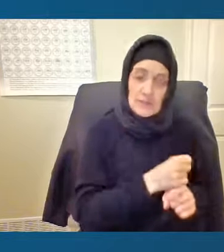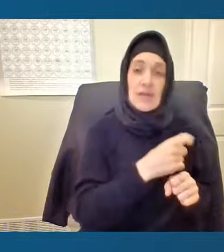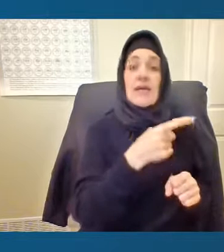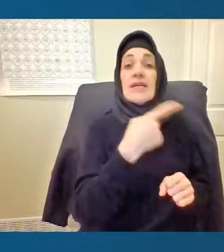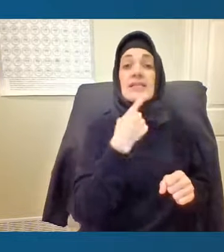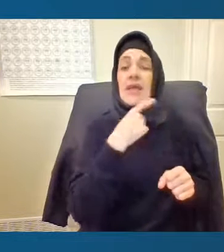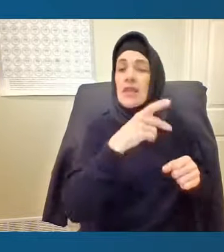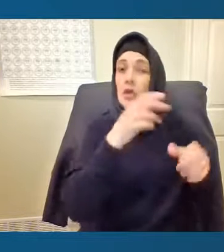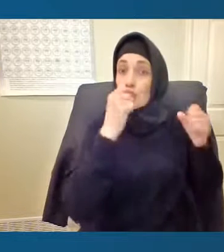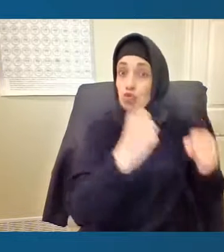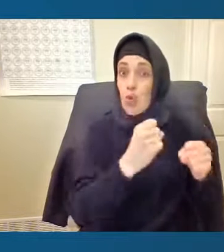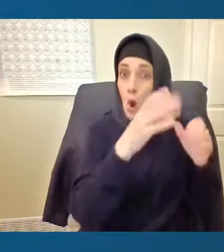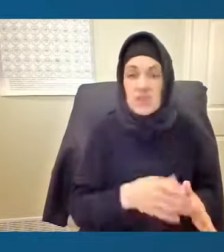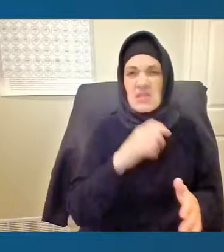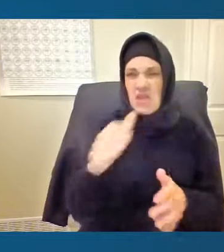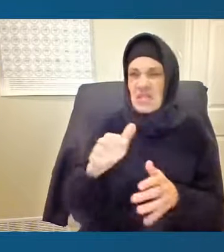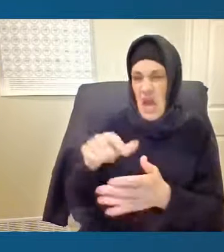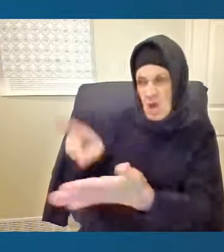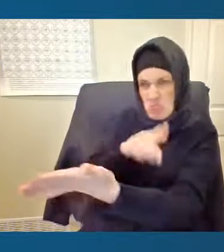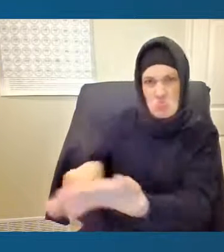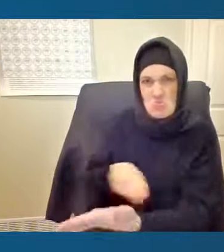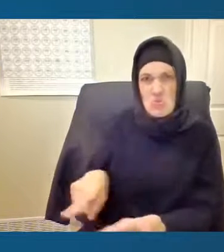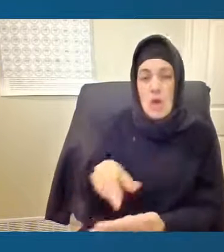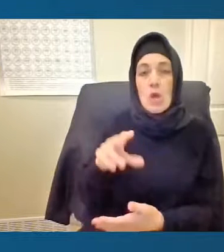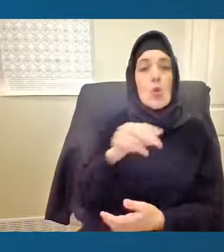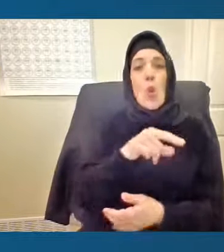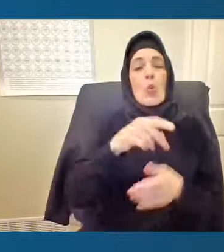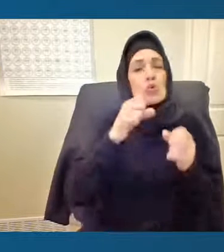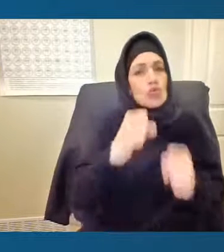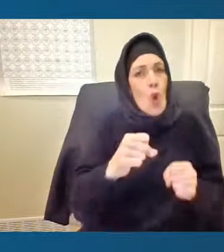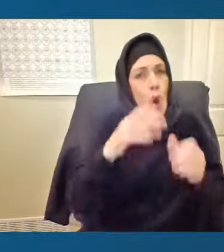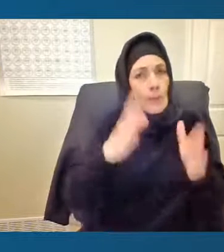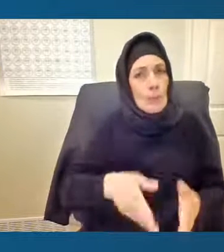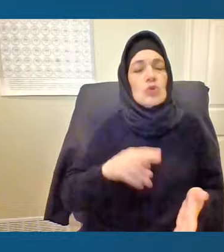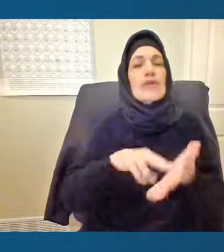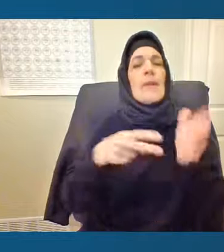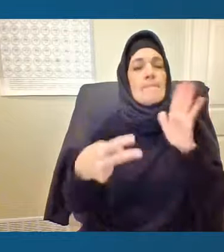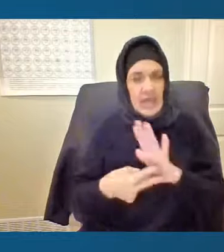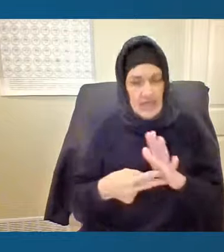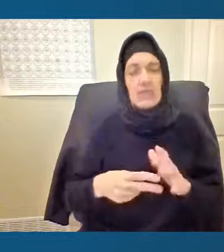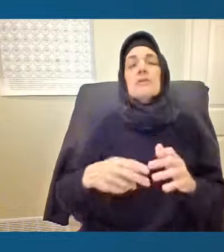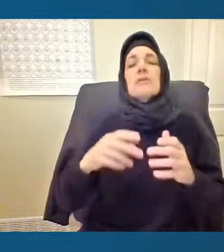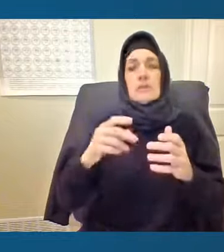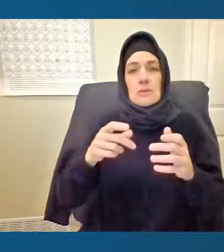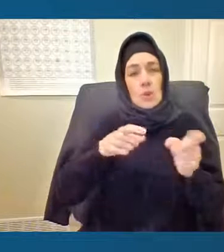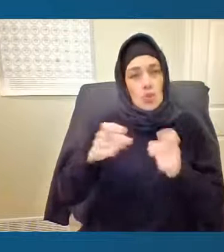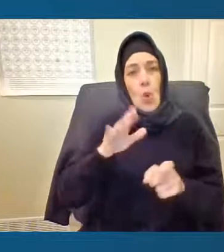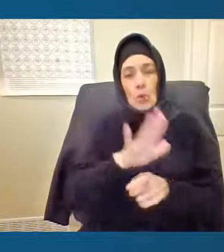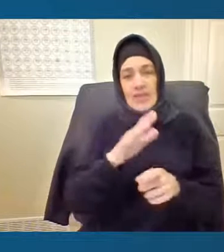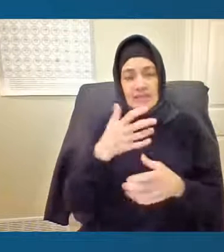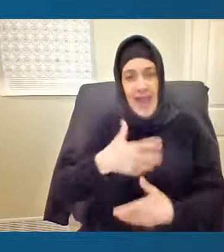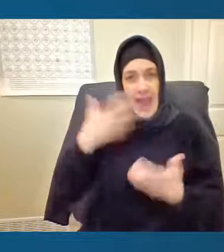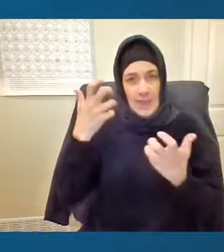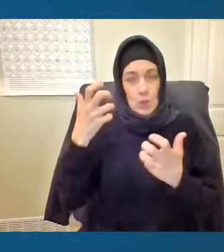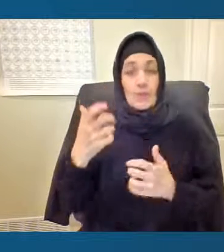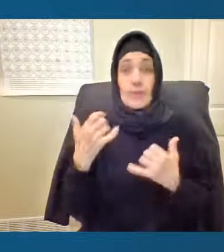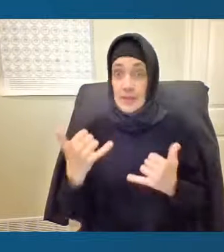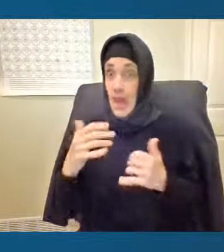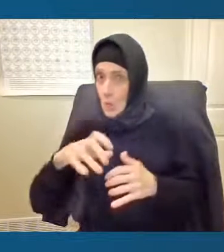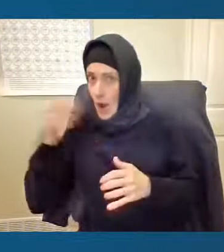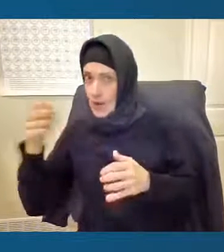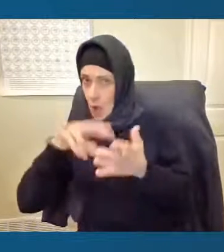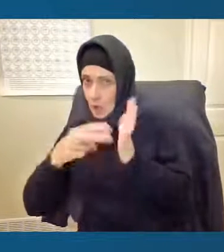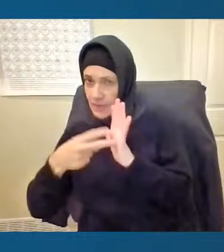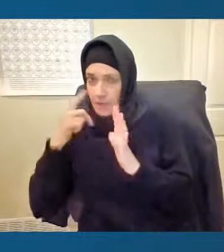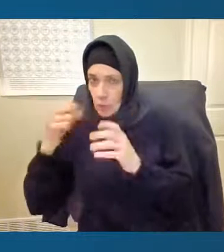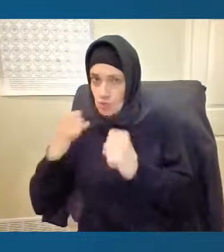one that controls anger. He's switching the meaning of strength. Here, there's another understanding of a strong personality. The strong personality isn't